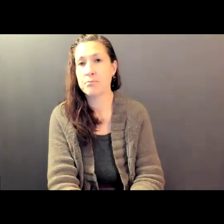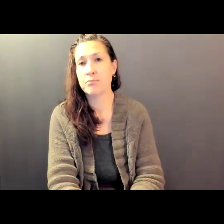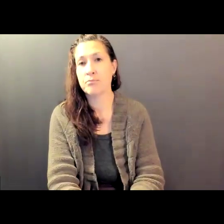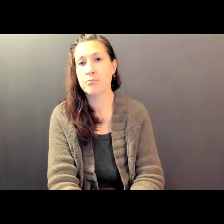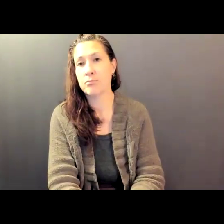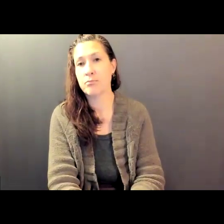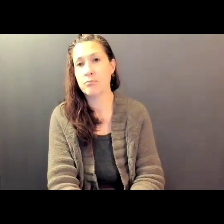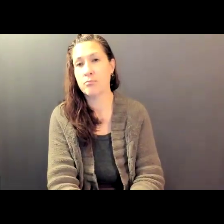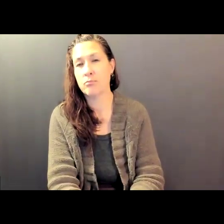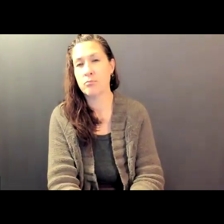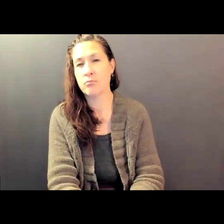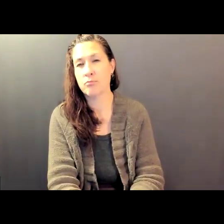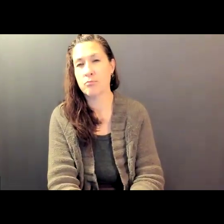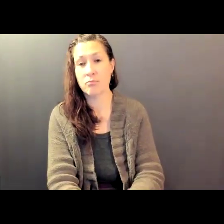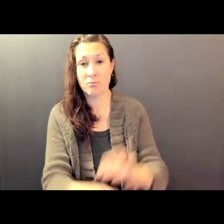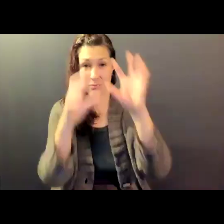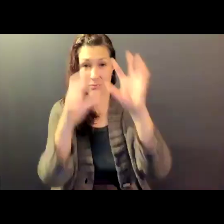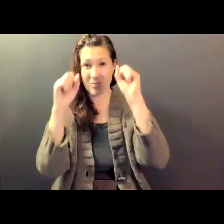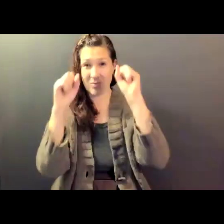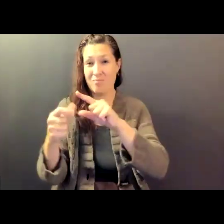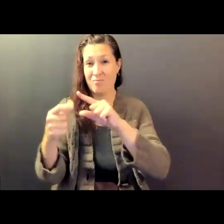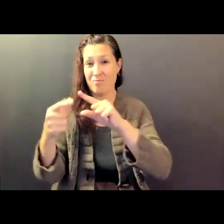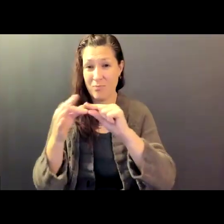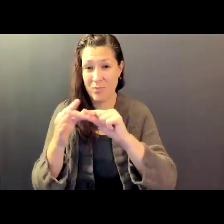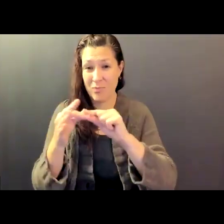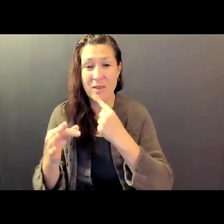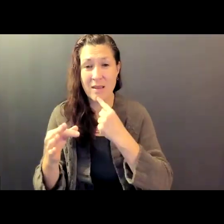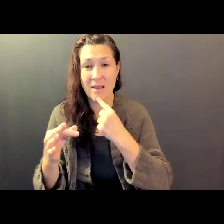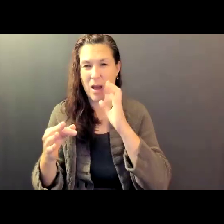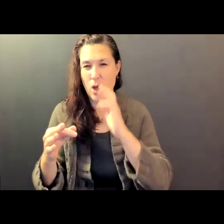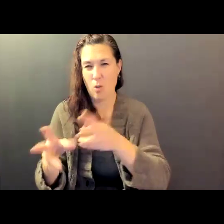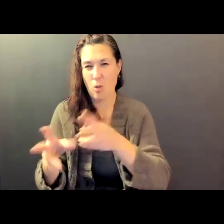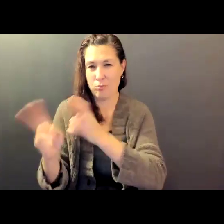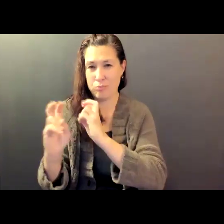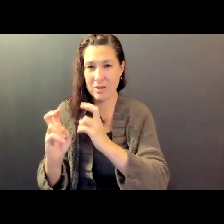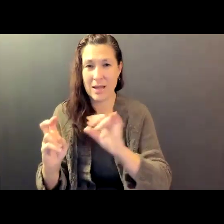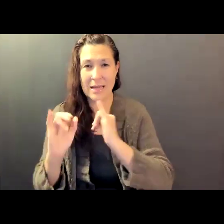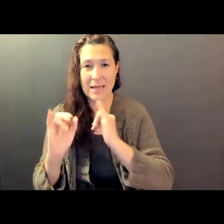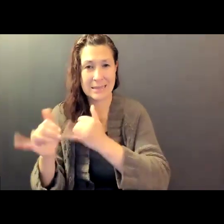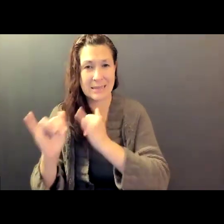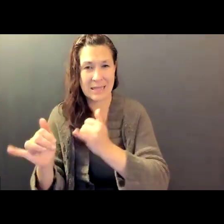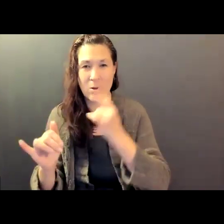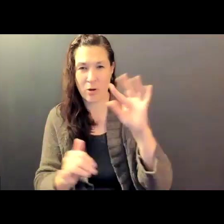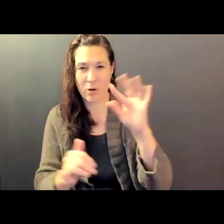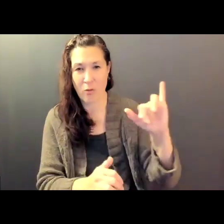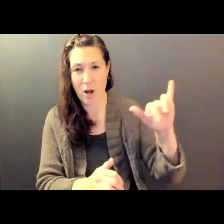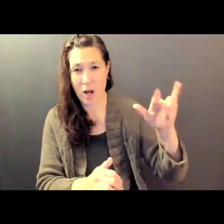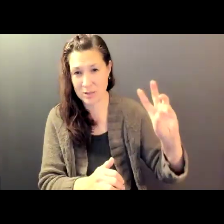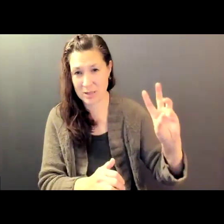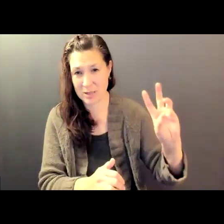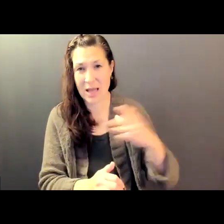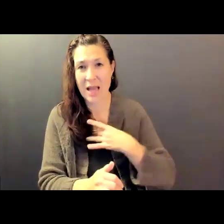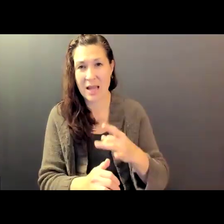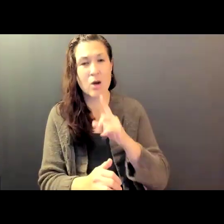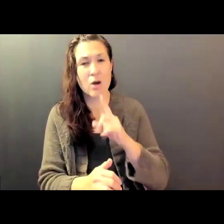So I'm going to steal the superintendent's line as we get to the headline of FY26 because I like it. We've had 2 years of